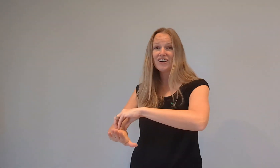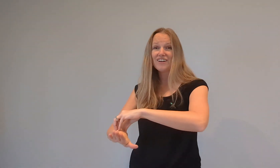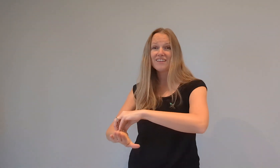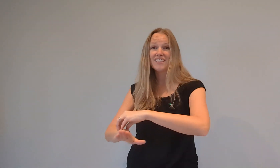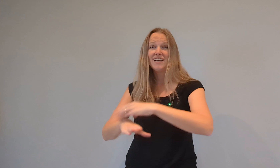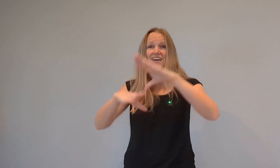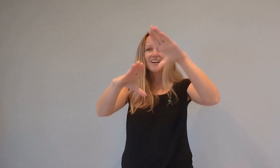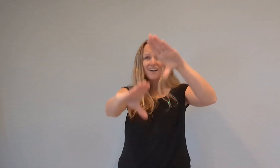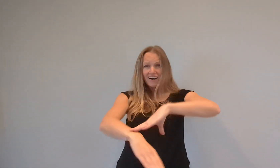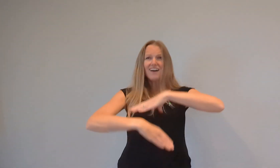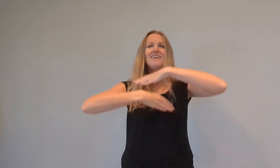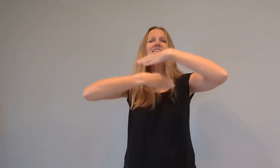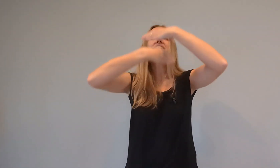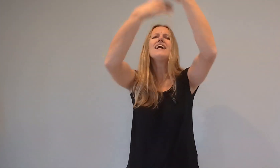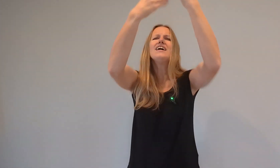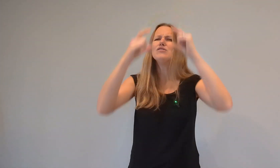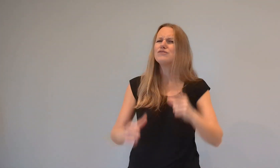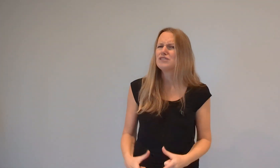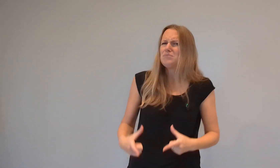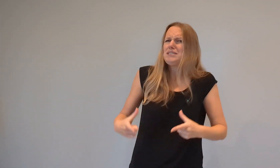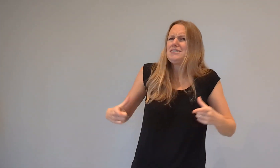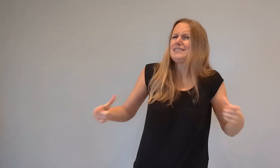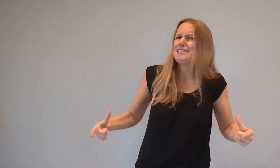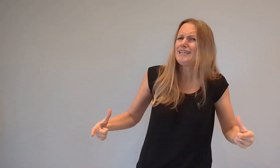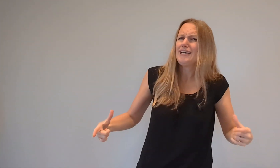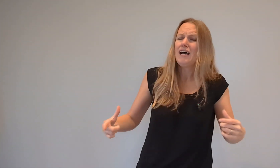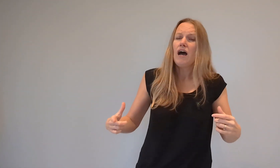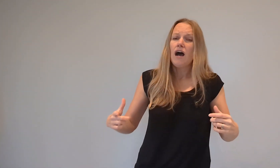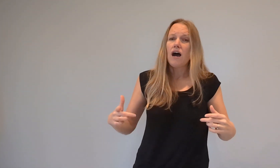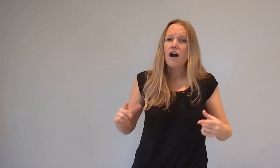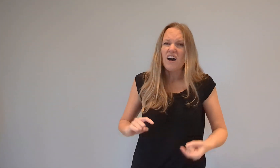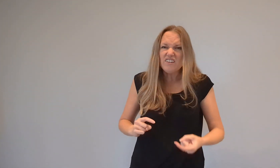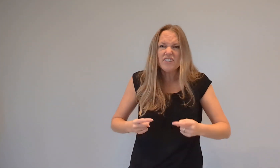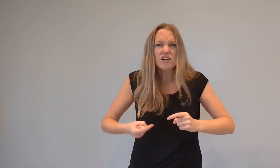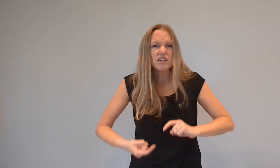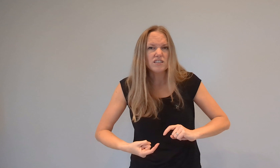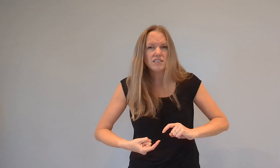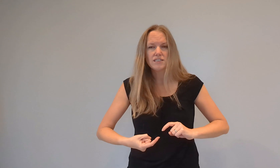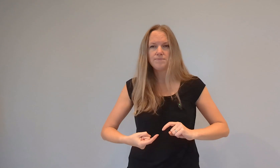earth, calling out from a sea of hurt.